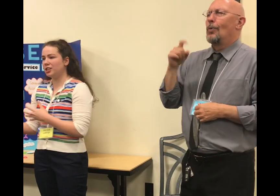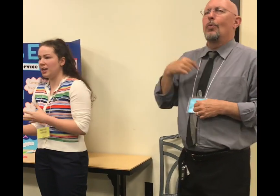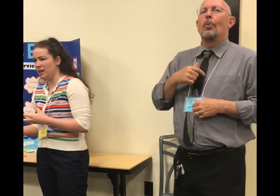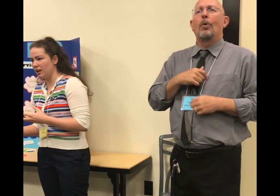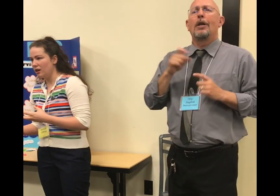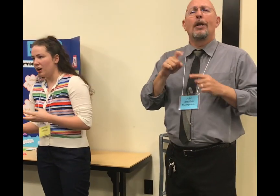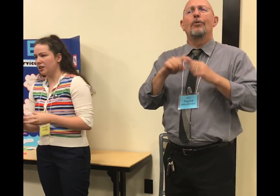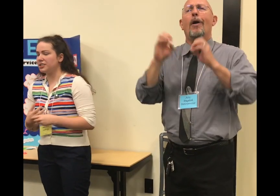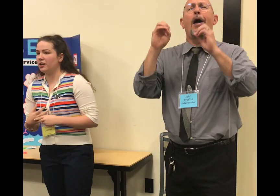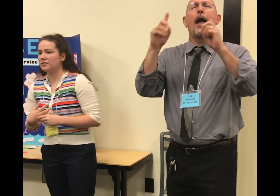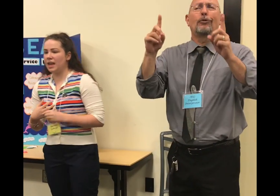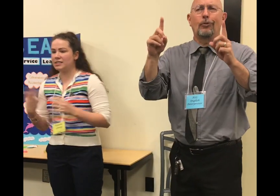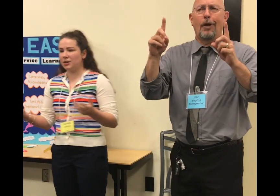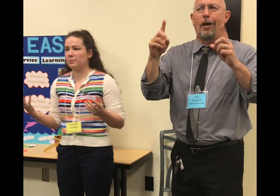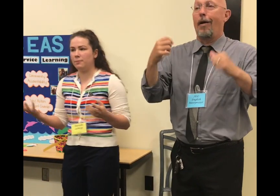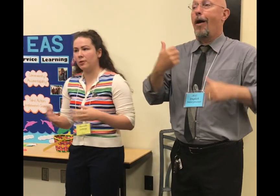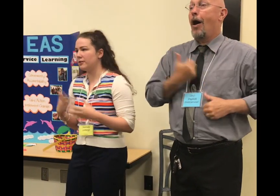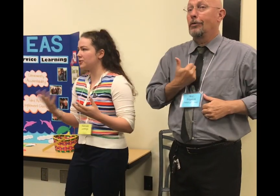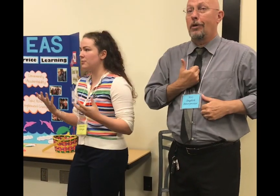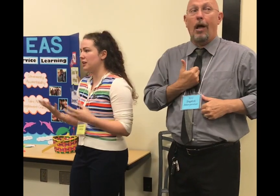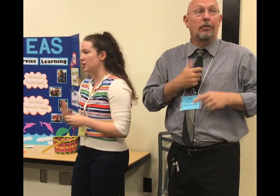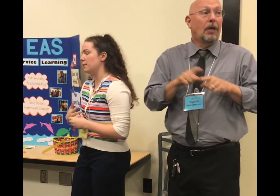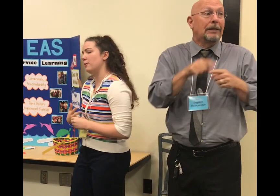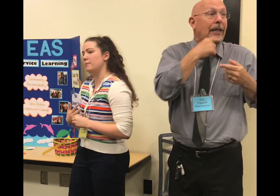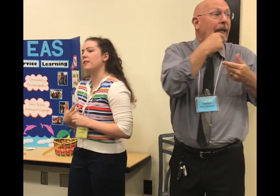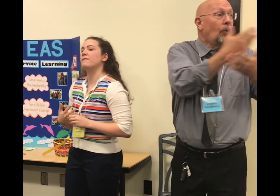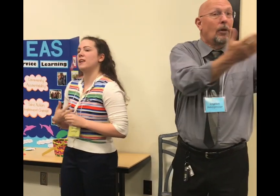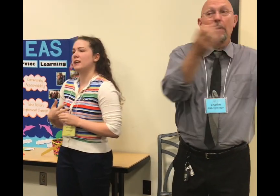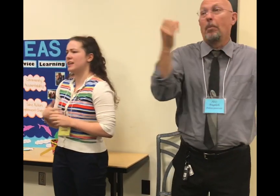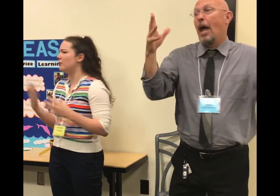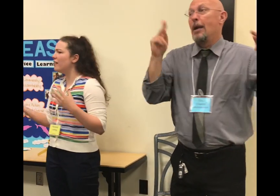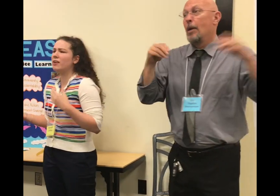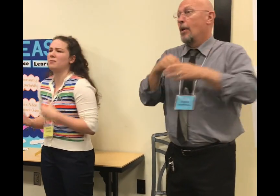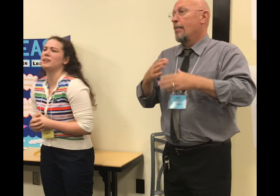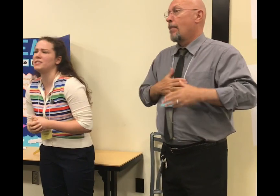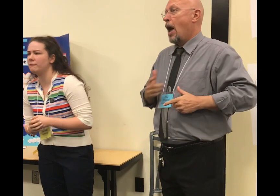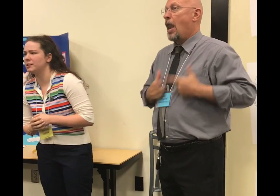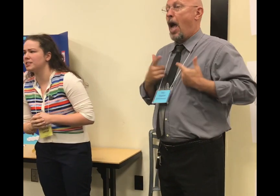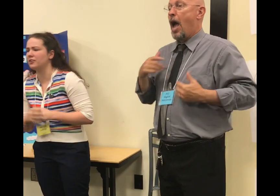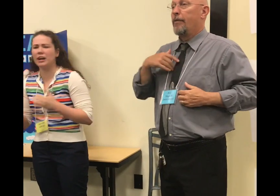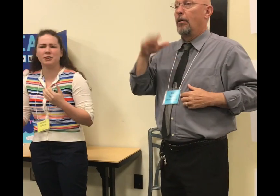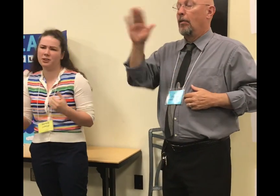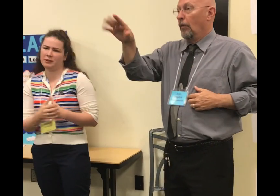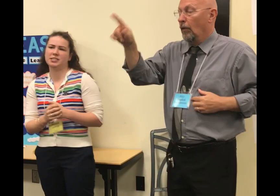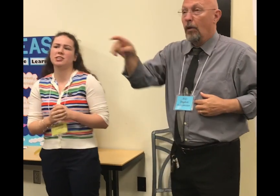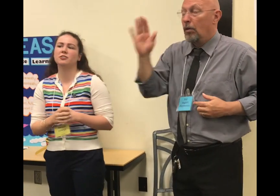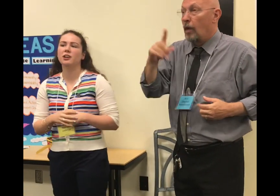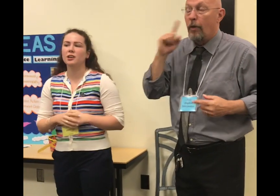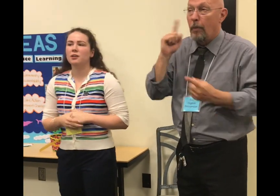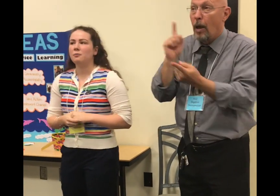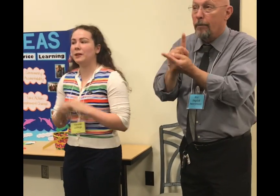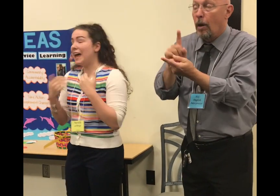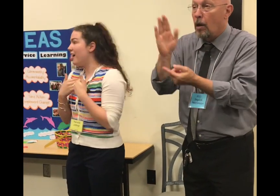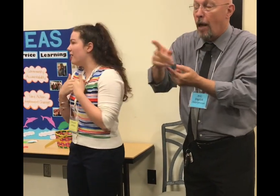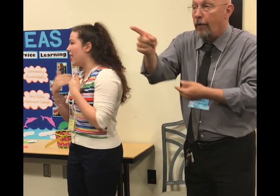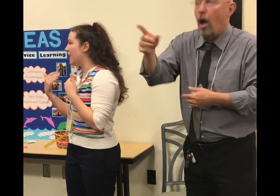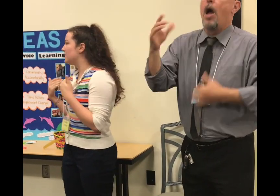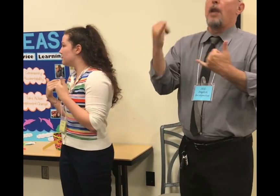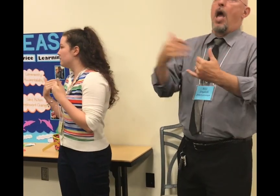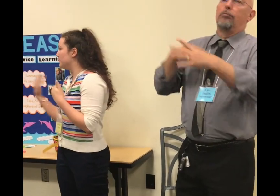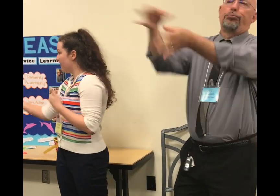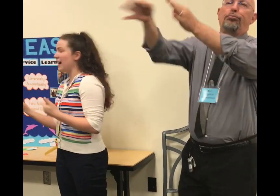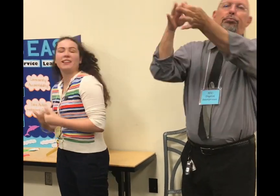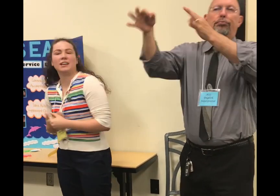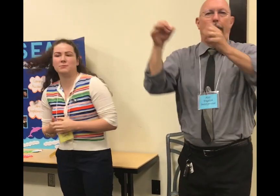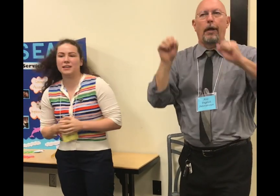is educating ourselves as hearing people. There are so many hearing people in my life that I said, well, I've never met a deaf person, or I wouldn't know what to do. Well, now